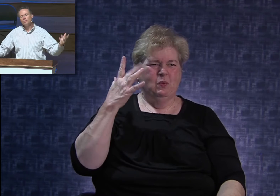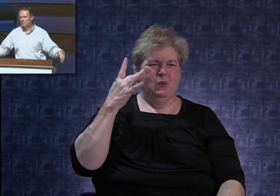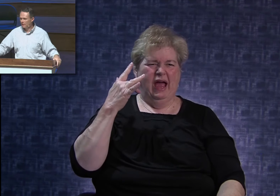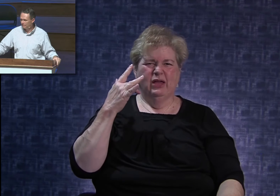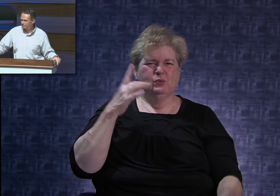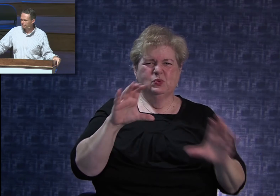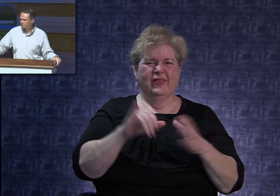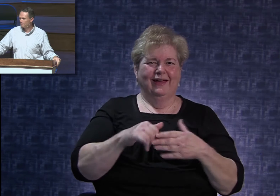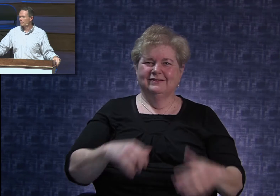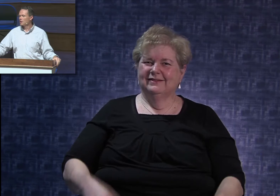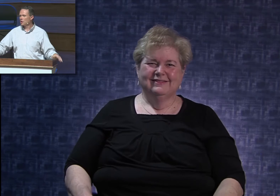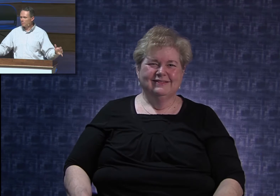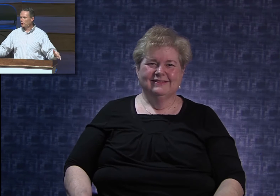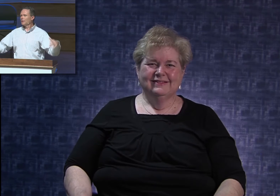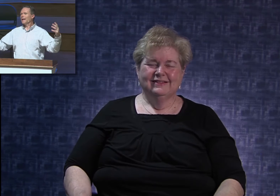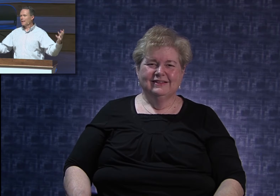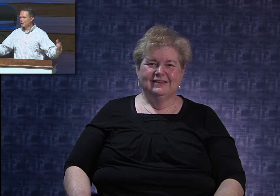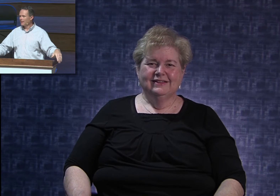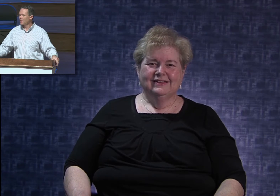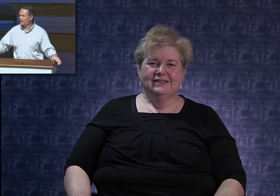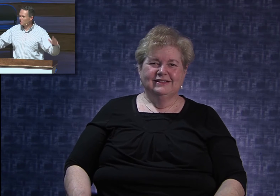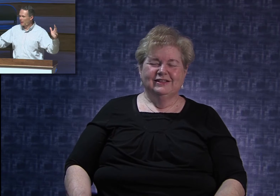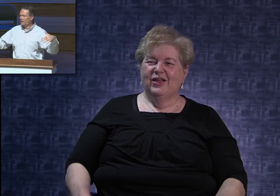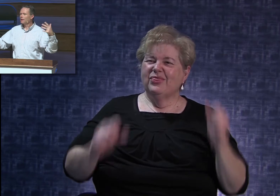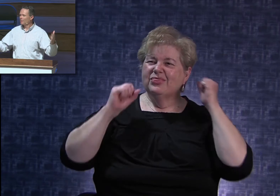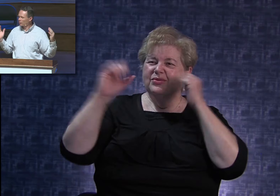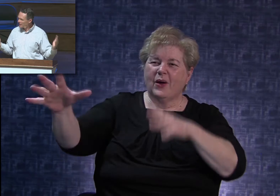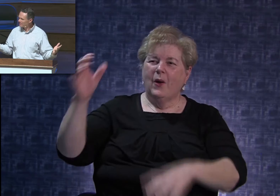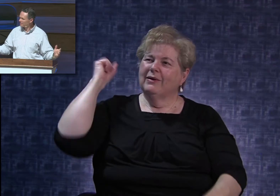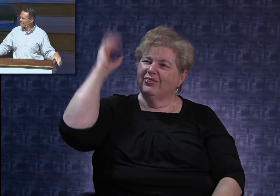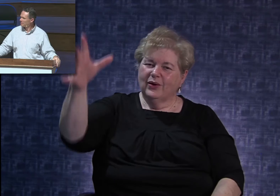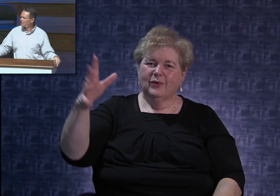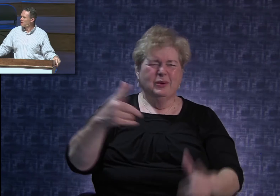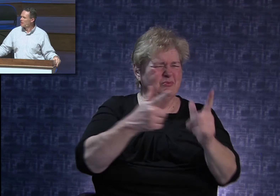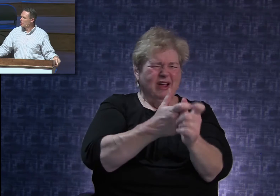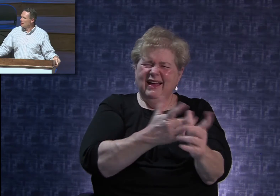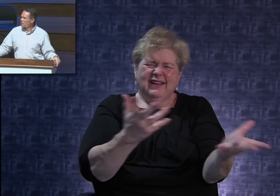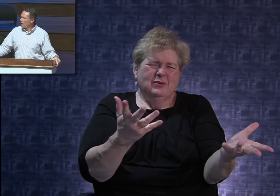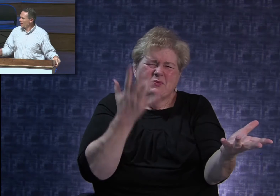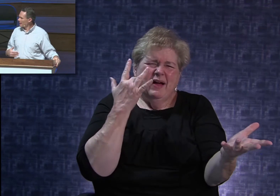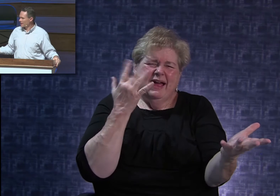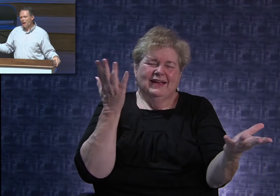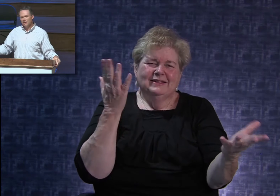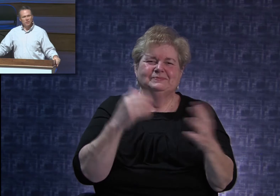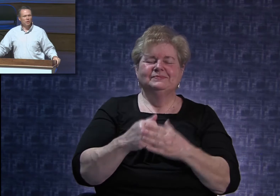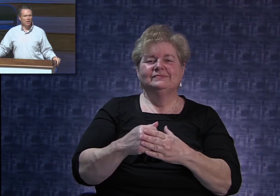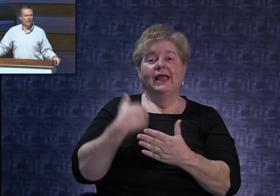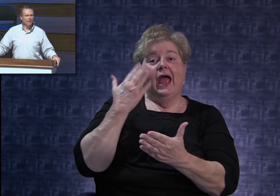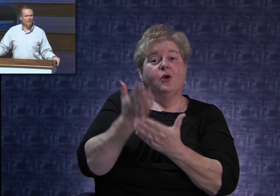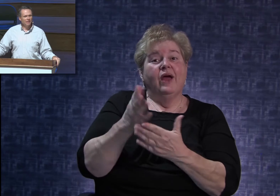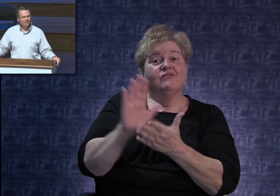why you would do that. Shot put, I get that. I get jab, but run? Well, when I got to